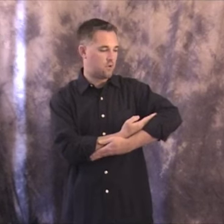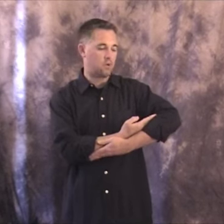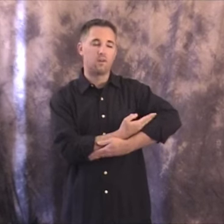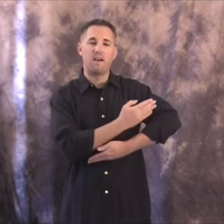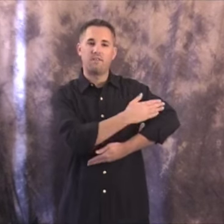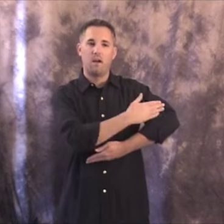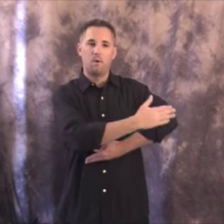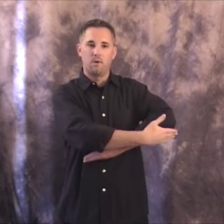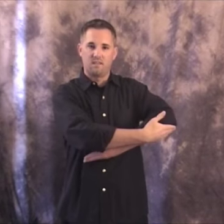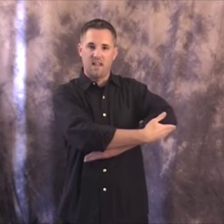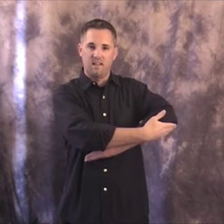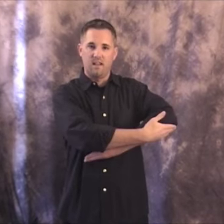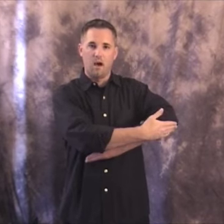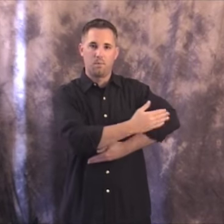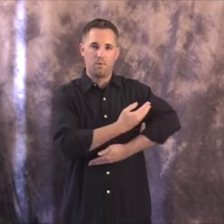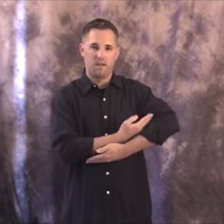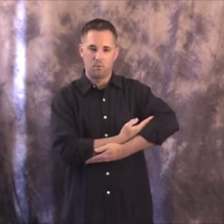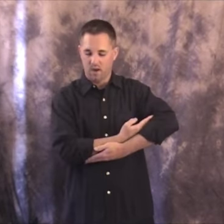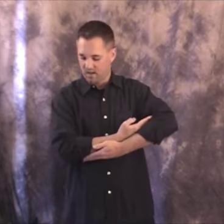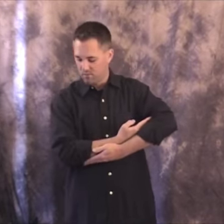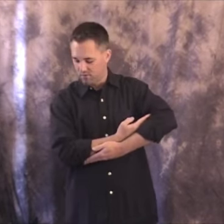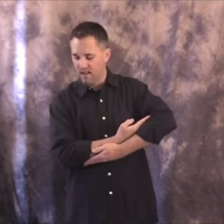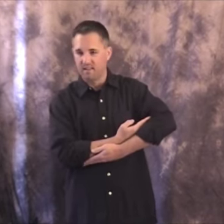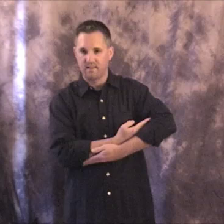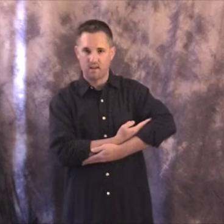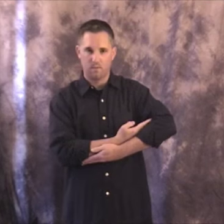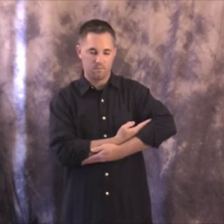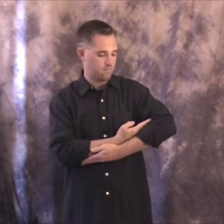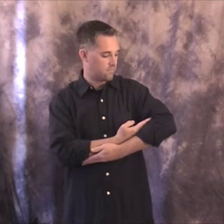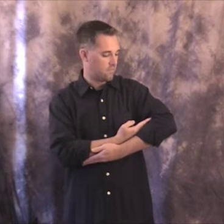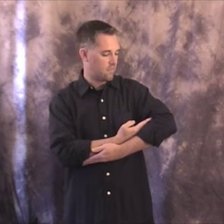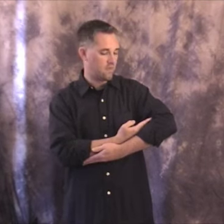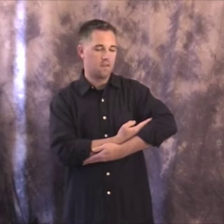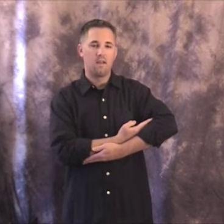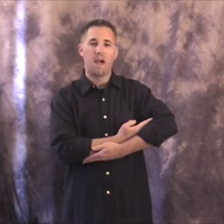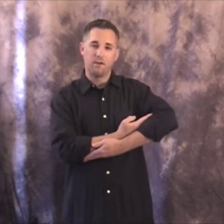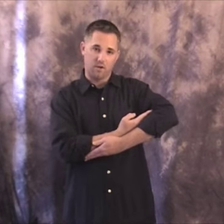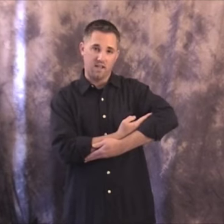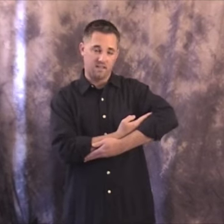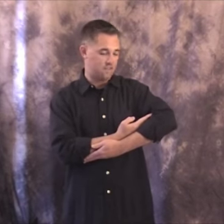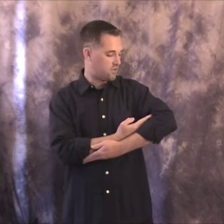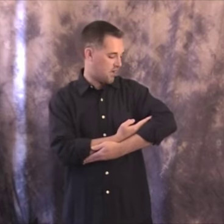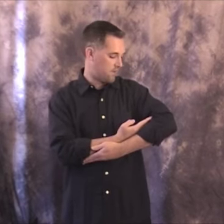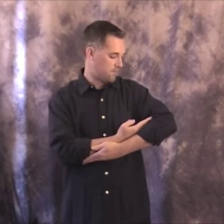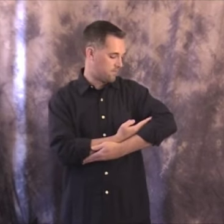your left elbow is slightly up, and your right elbow slightly down. And you're gazing at the child.